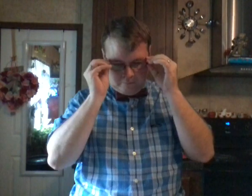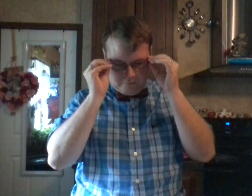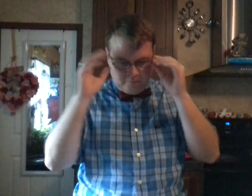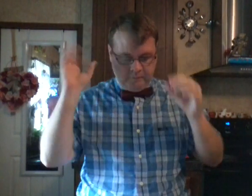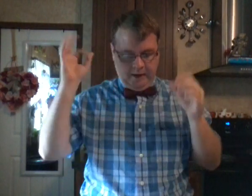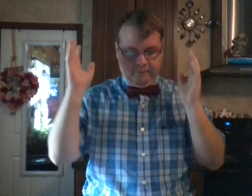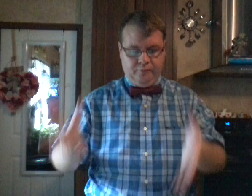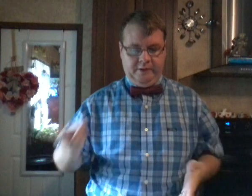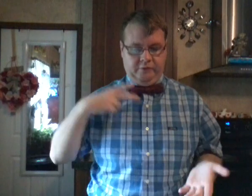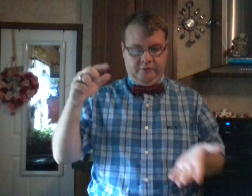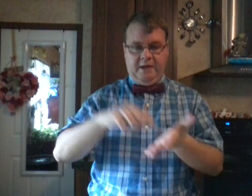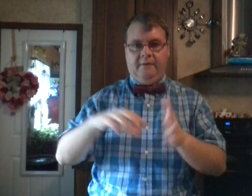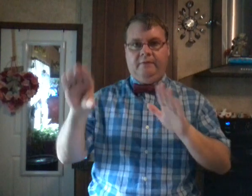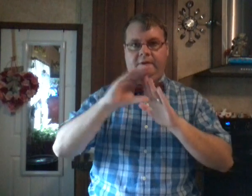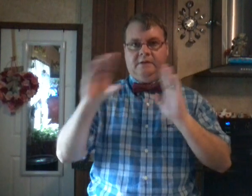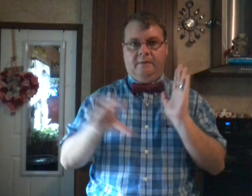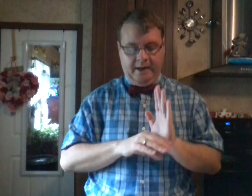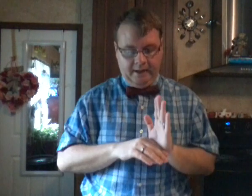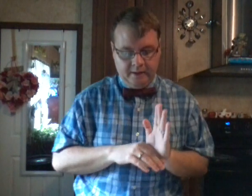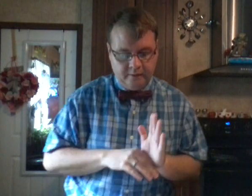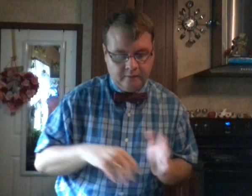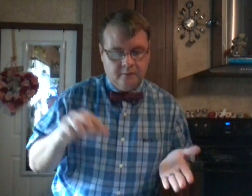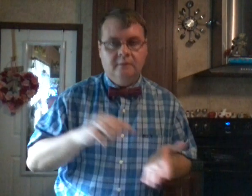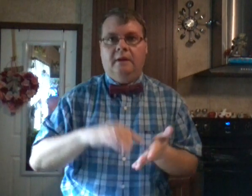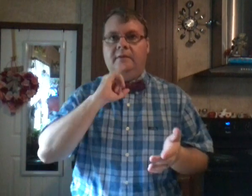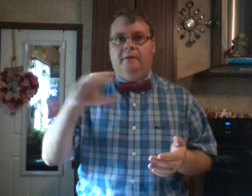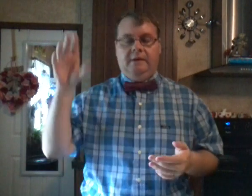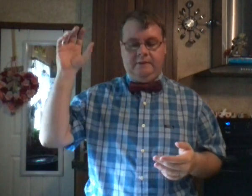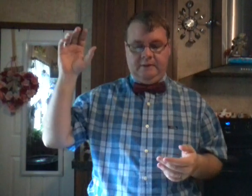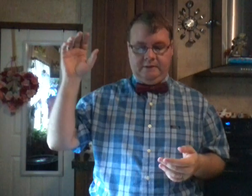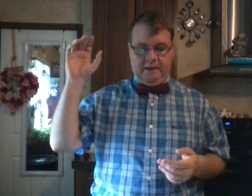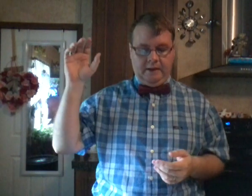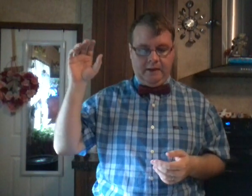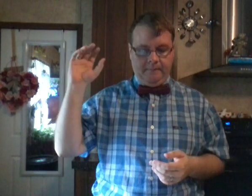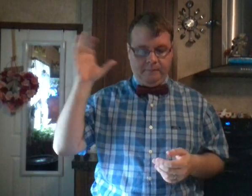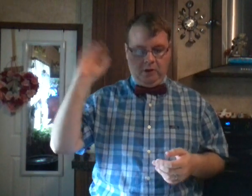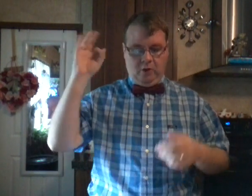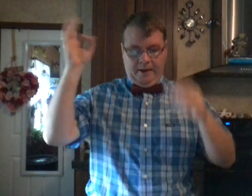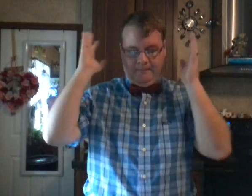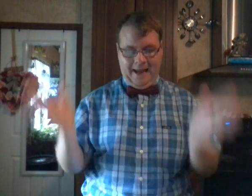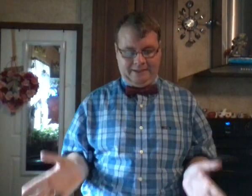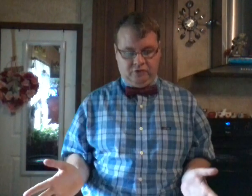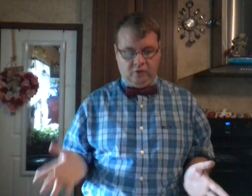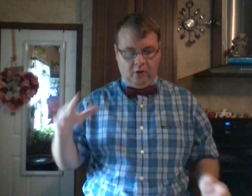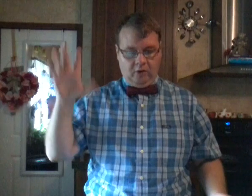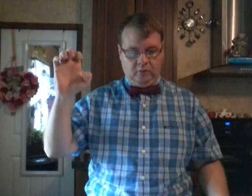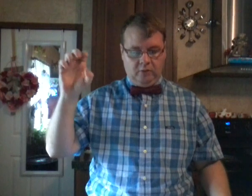Like preachers have this command. Like this is a, you know, a pastoral